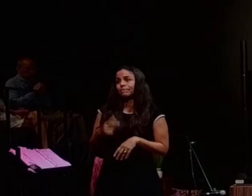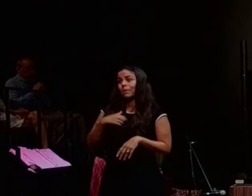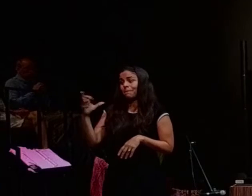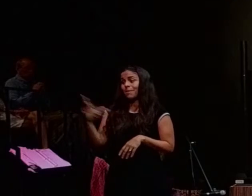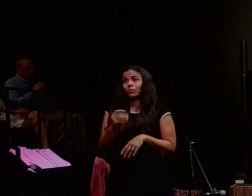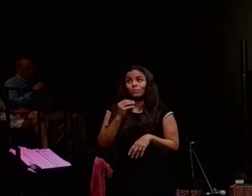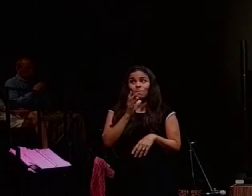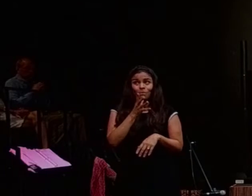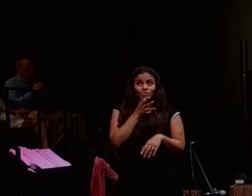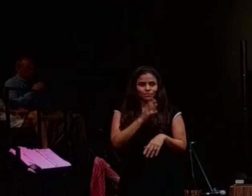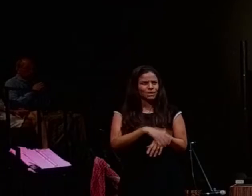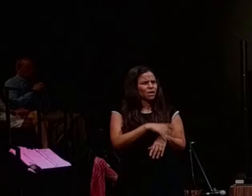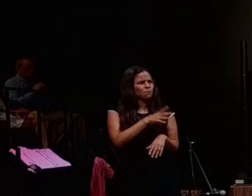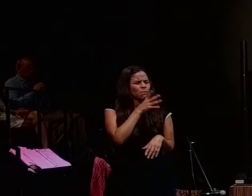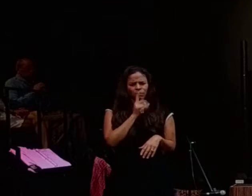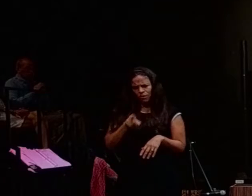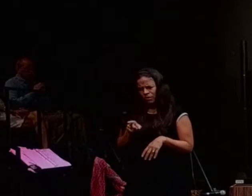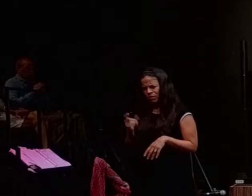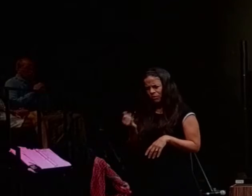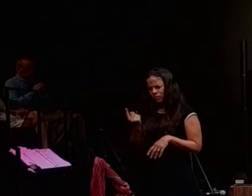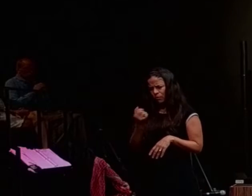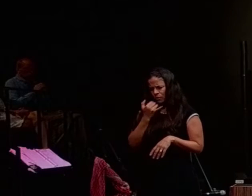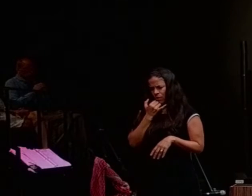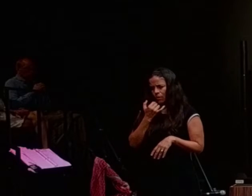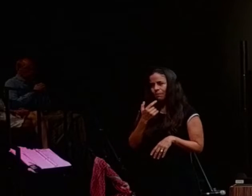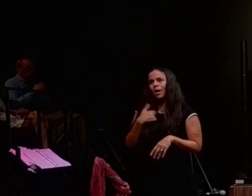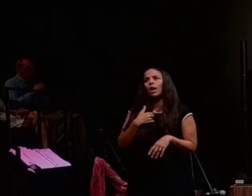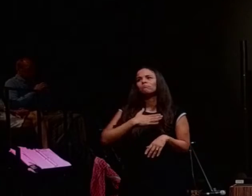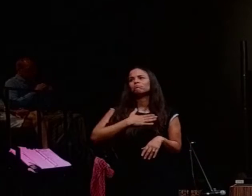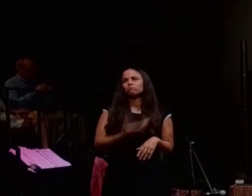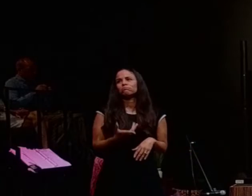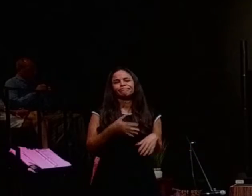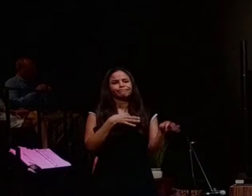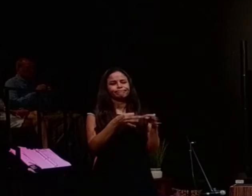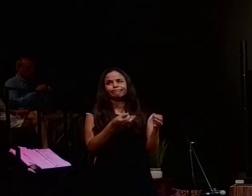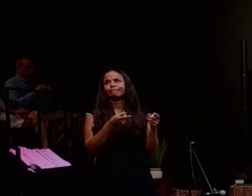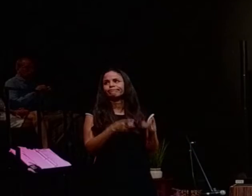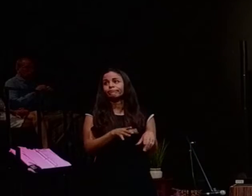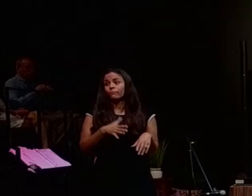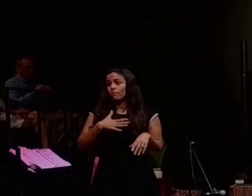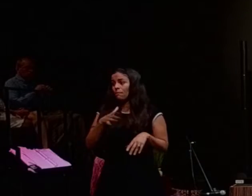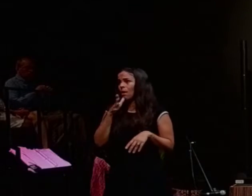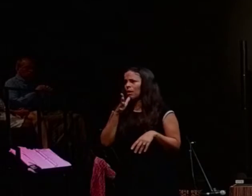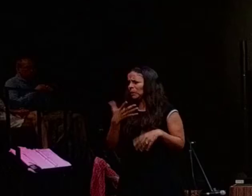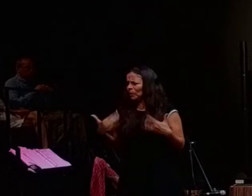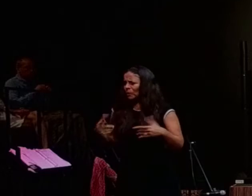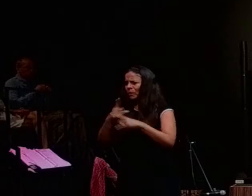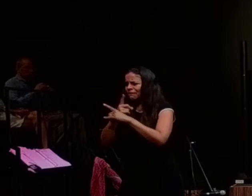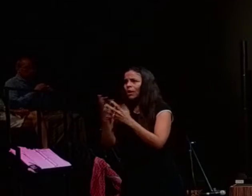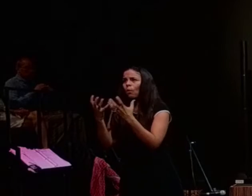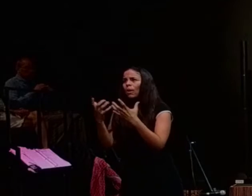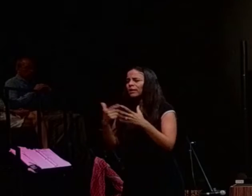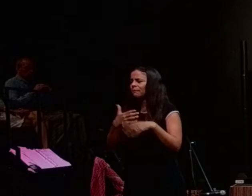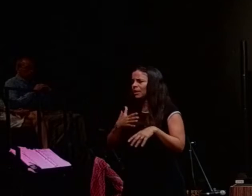my mom, you know, and she could tell something was wrong, and finally I ended up telling her what happened. You know, I mean, you know, my mom got real defensive, obviously. She's like, all